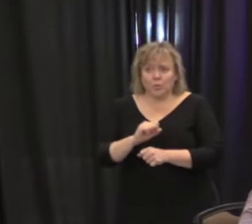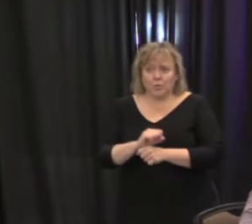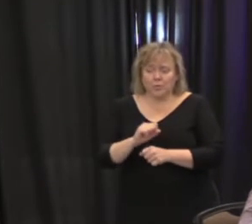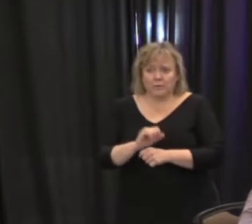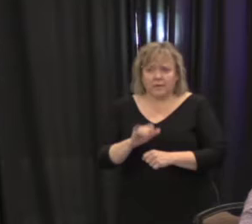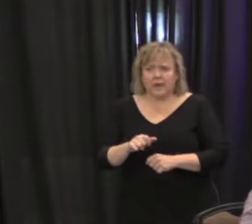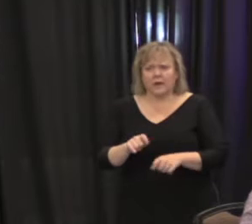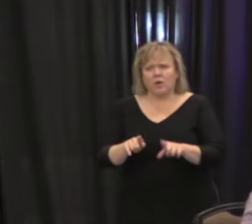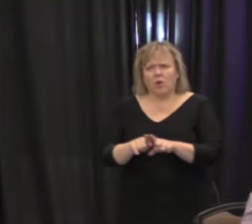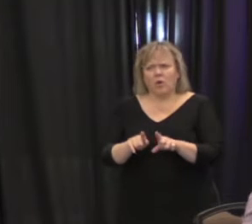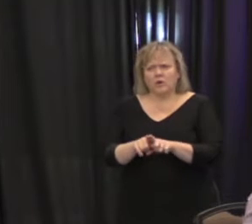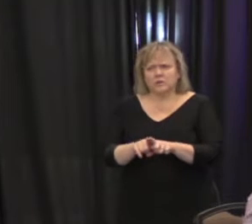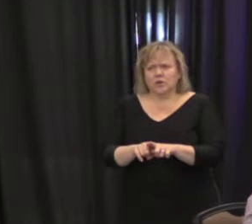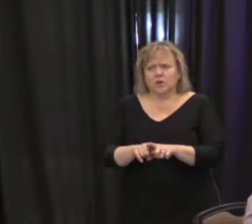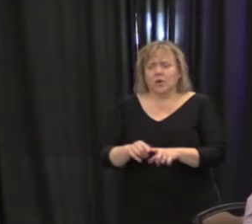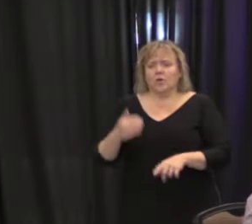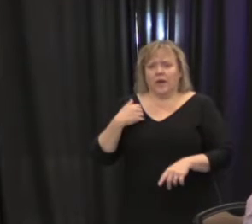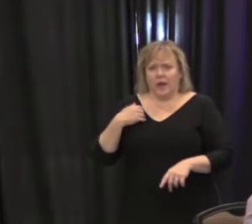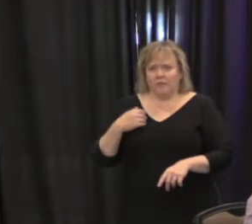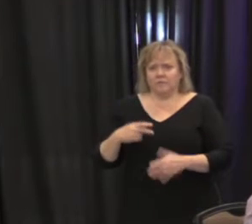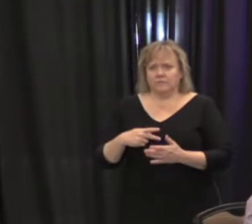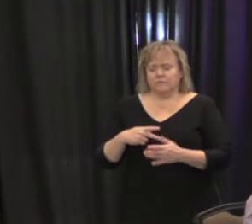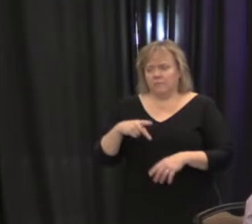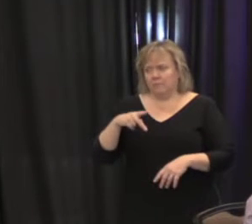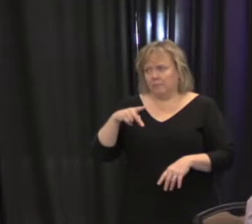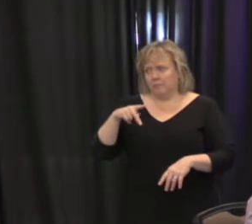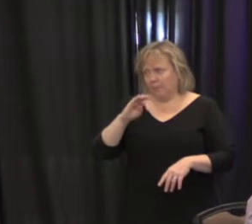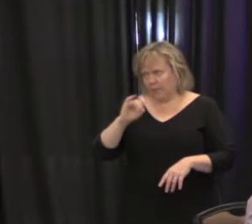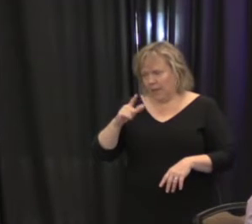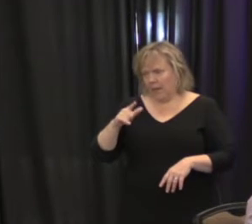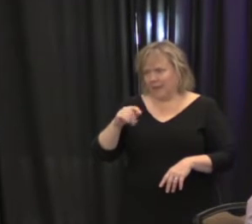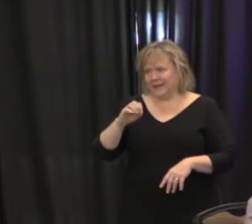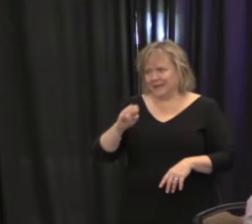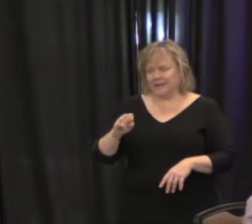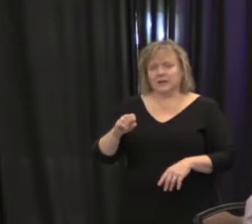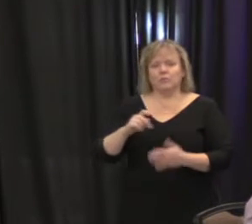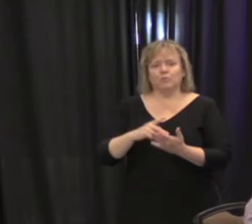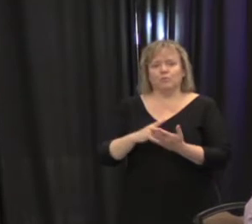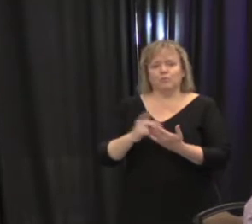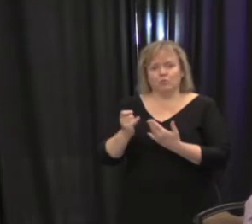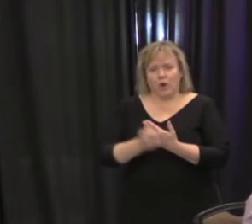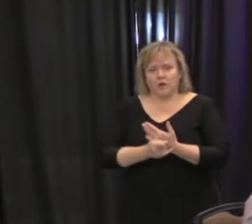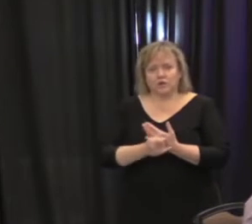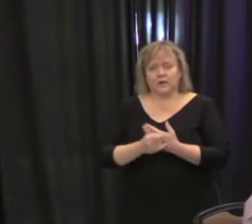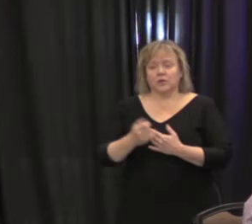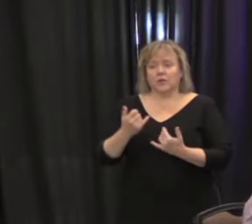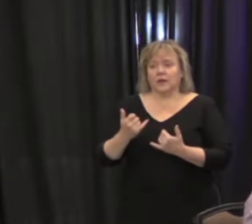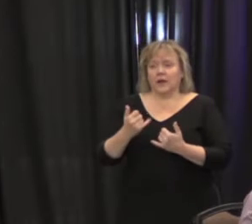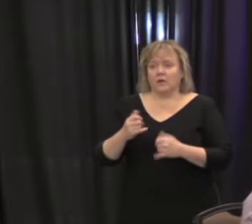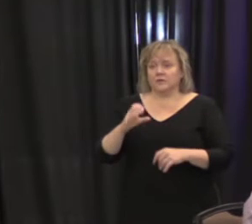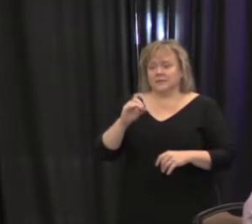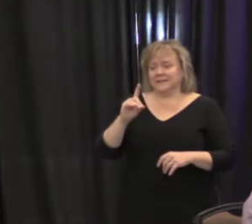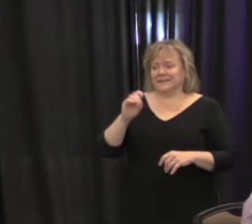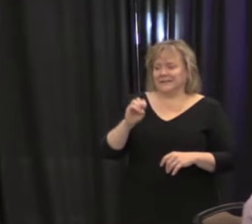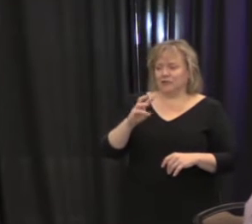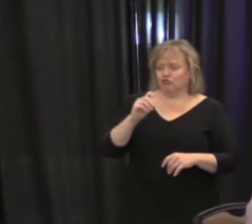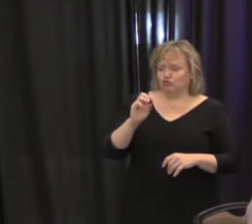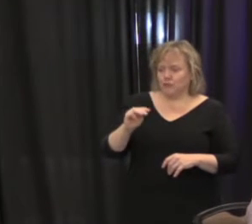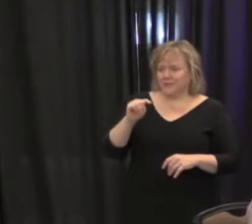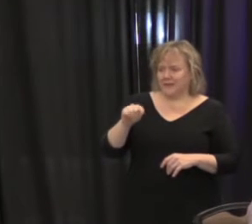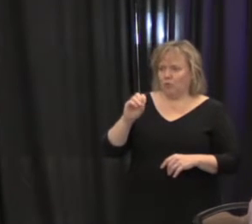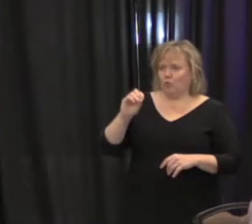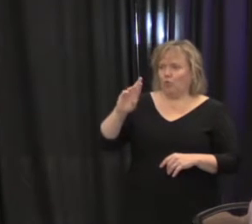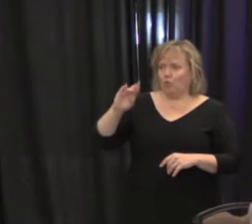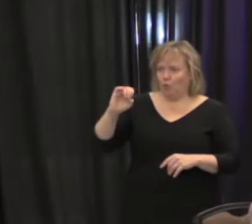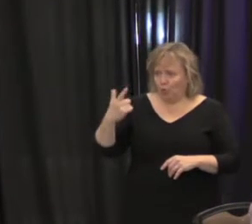just, with the help of Black Youth Project 100 and a couple other organizations, we just launched decrimnow.org. So please feel free to go to it. And that's also going to be